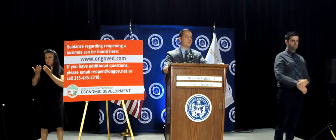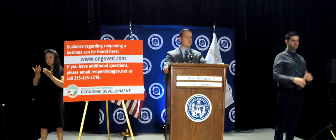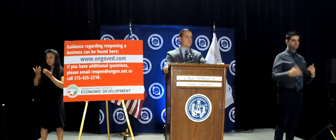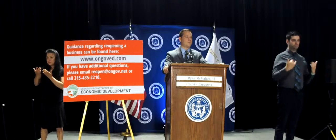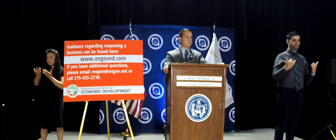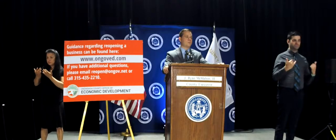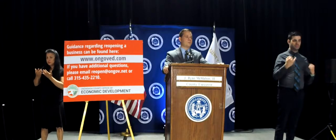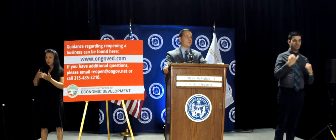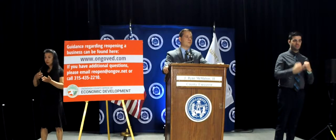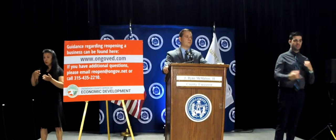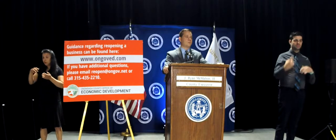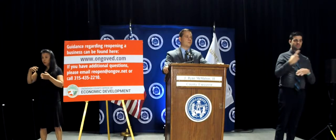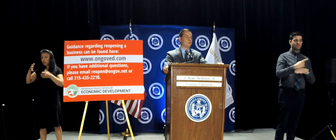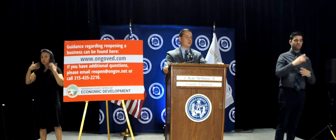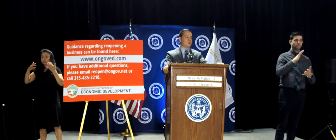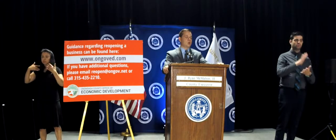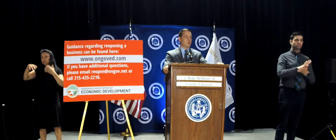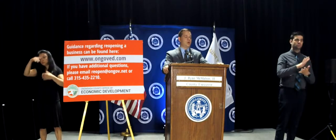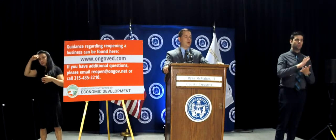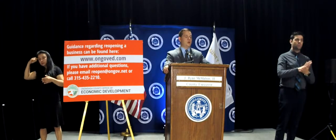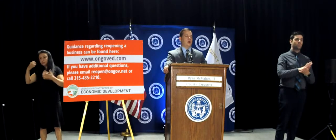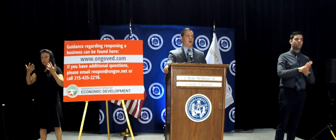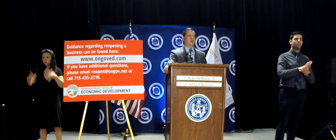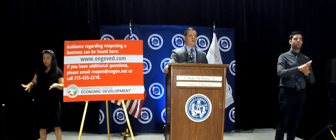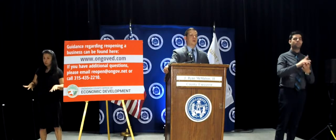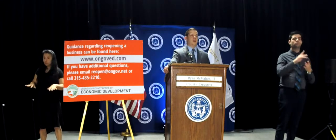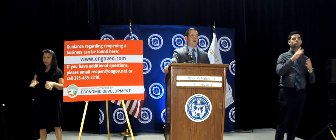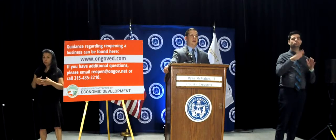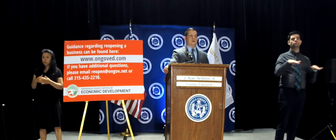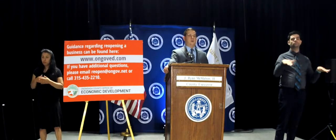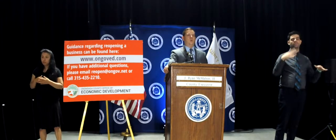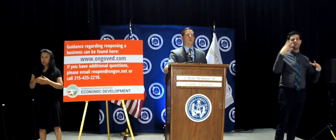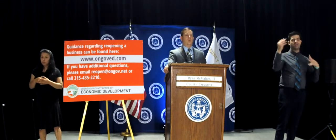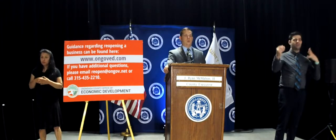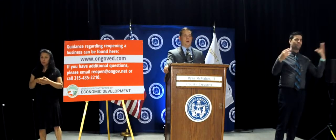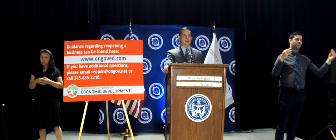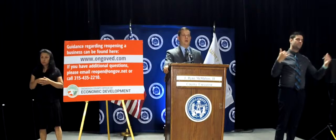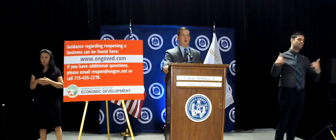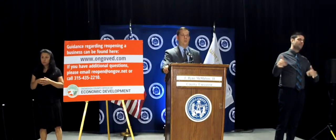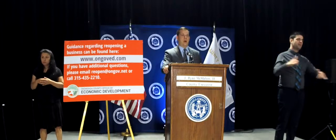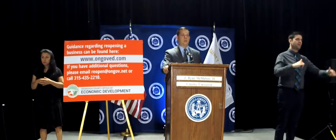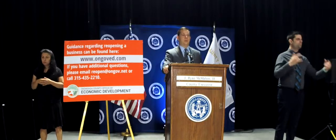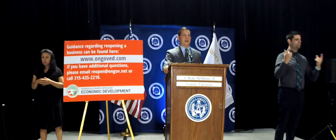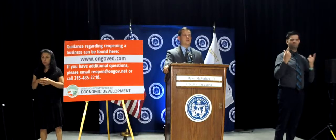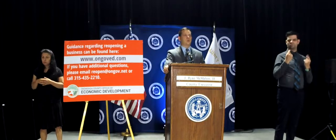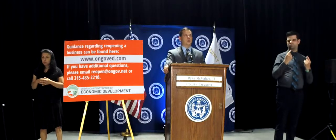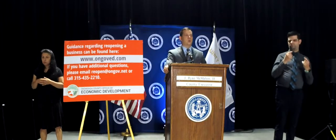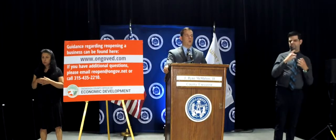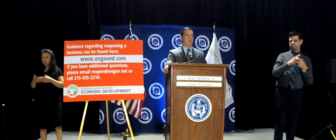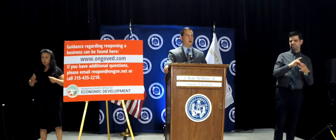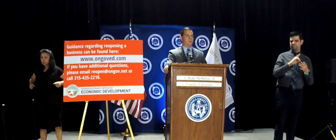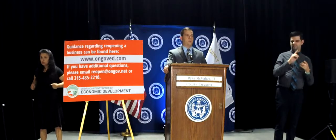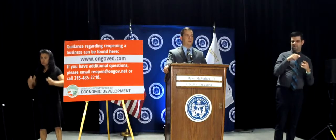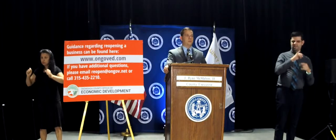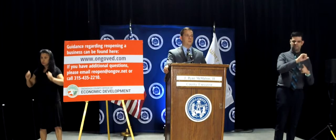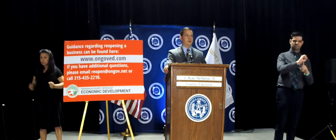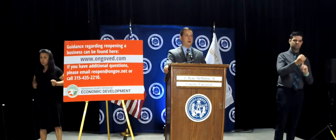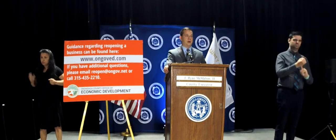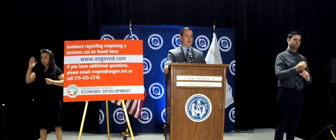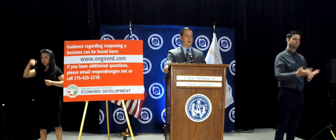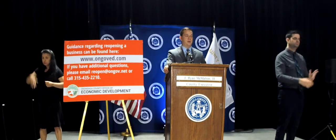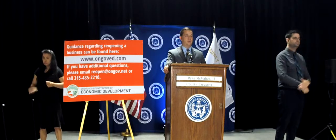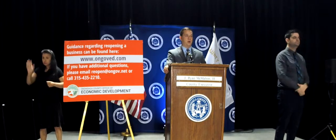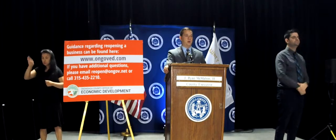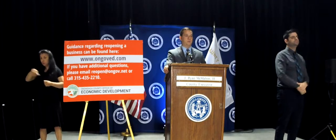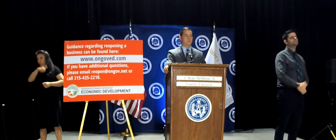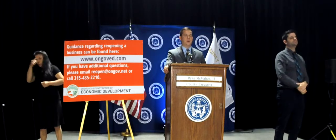summer. Plans on playgrounds opening? We are looking, I know probably next week we'll open up the playground